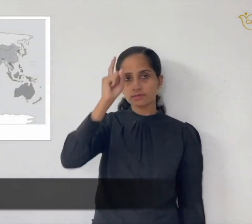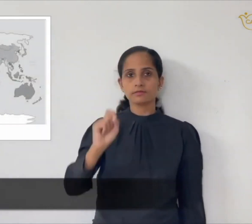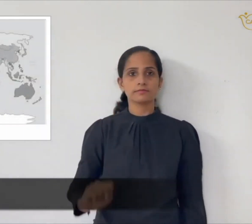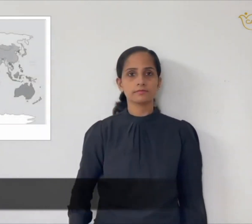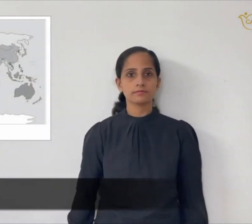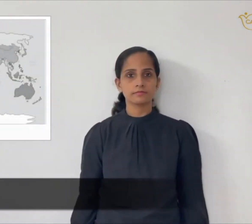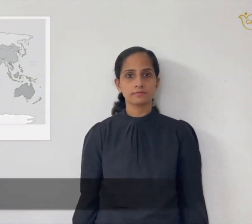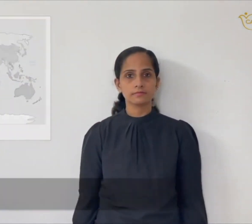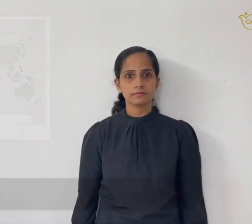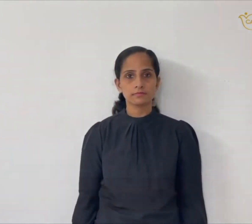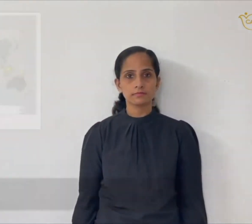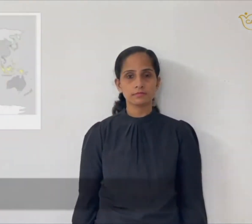Germany.